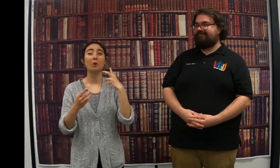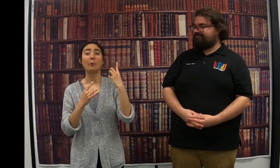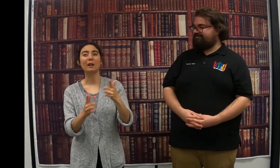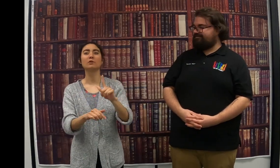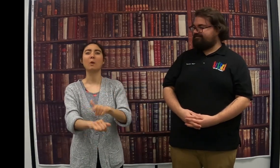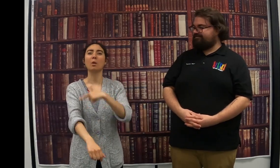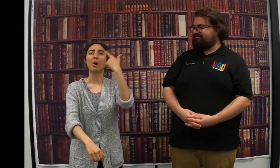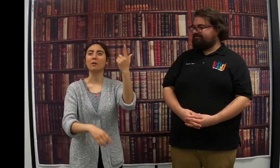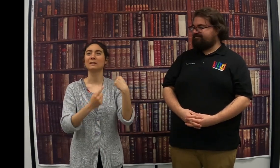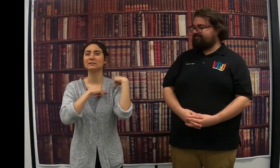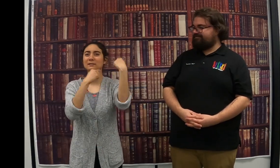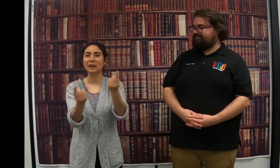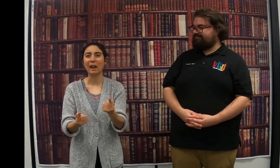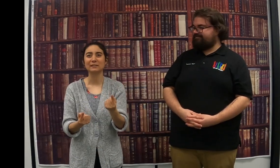gone dark. That